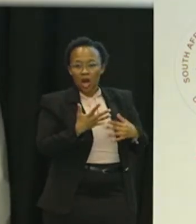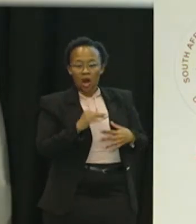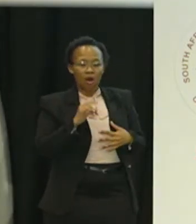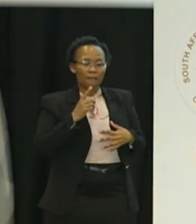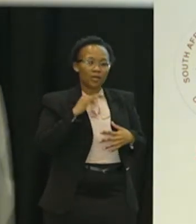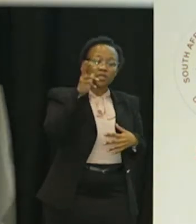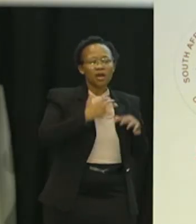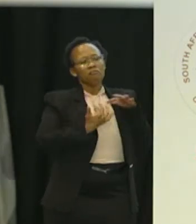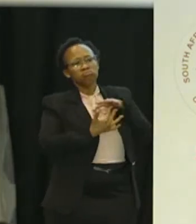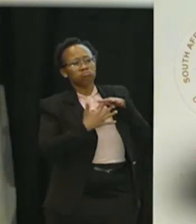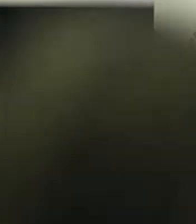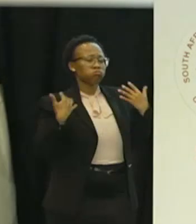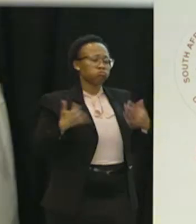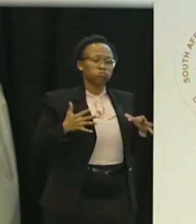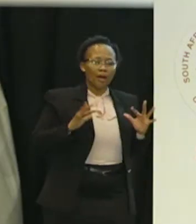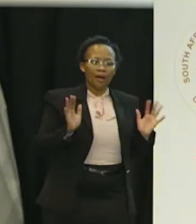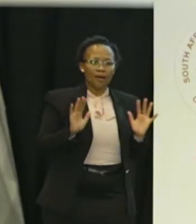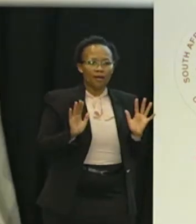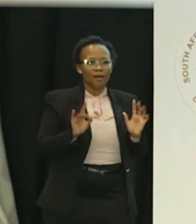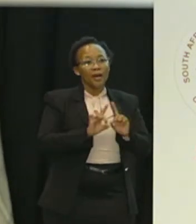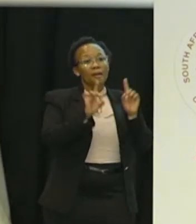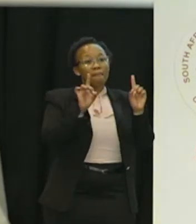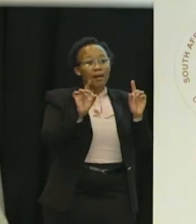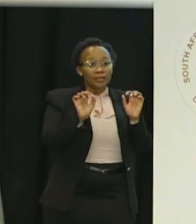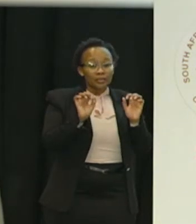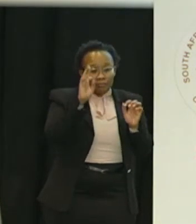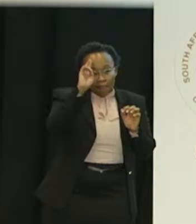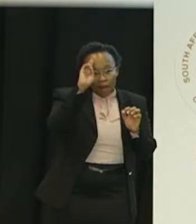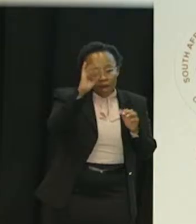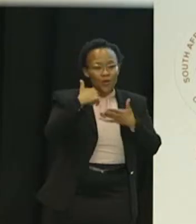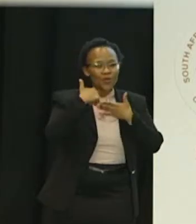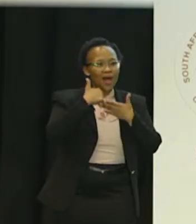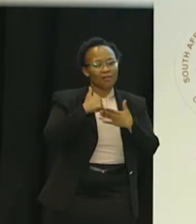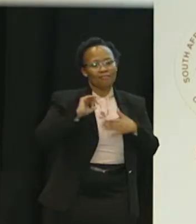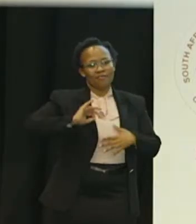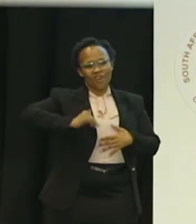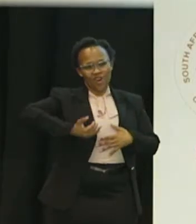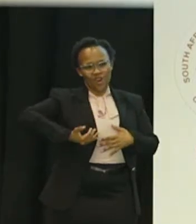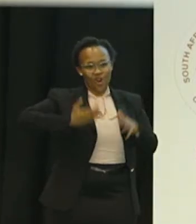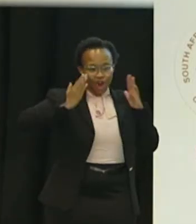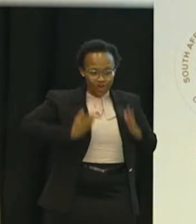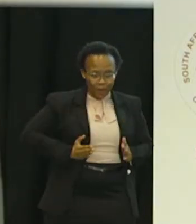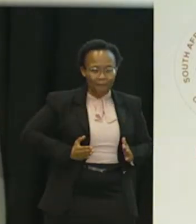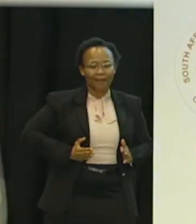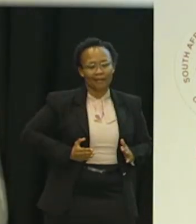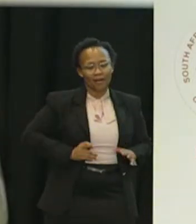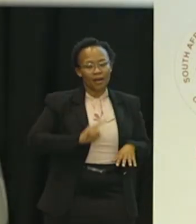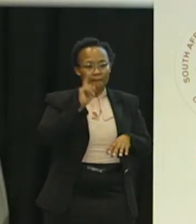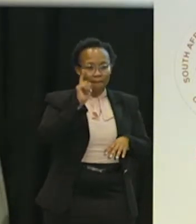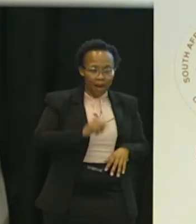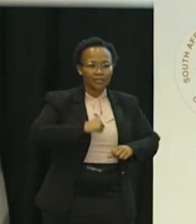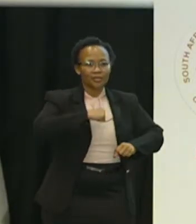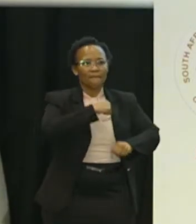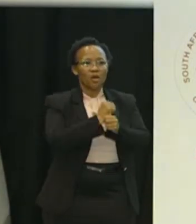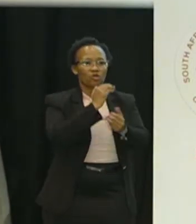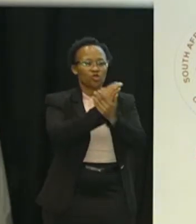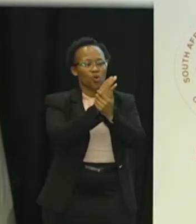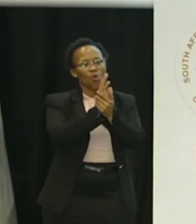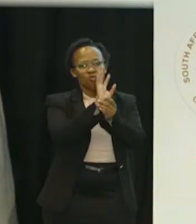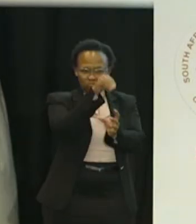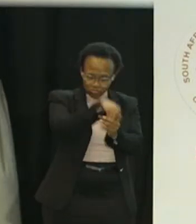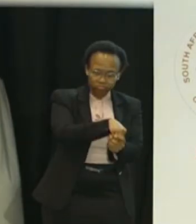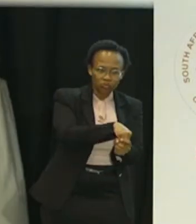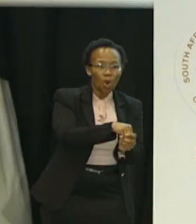whether you are interested. You're attending to human beings, so you should be able to ensure that you get on board or you get